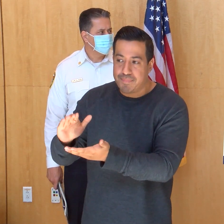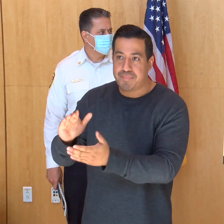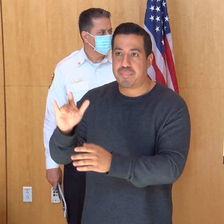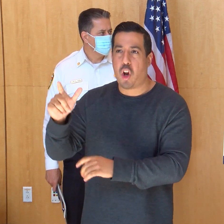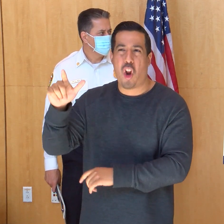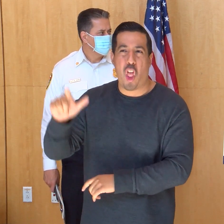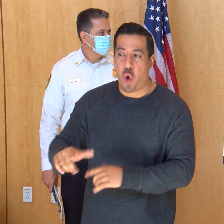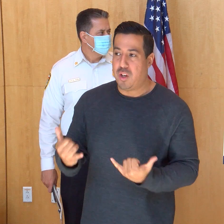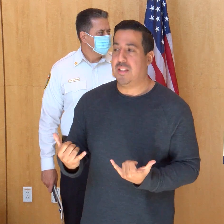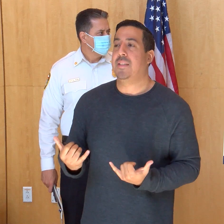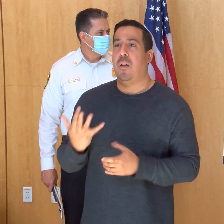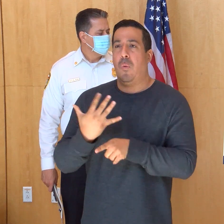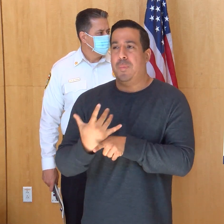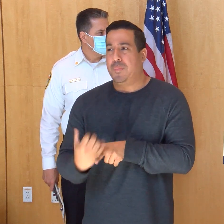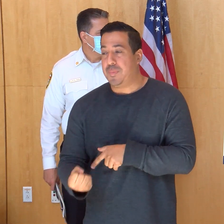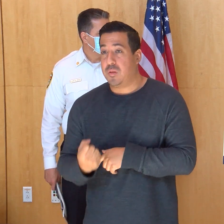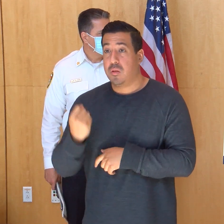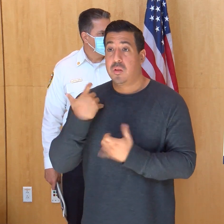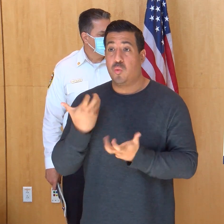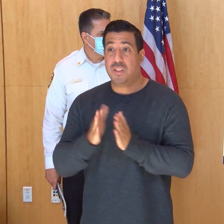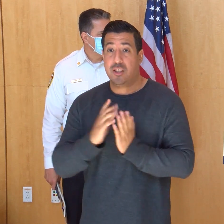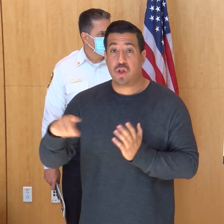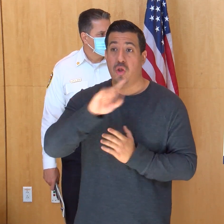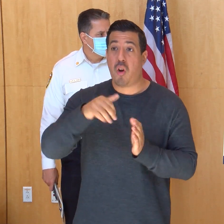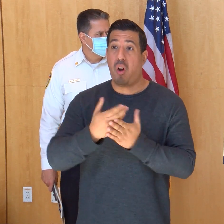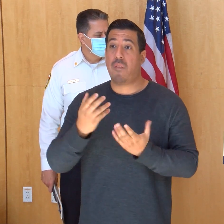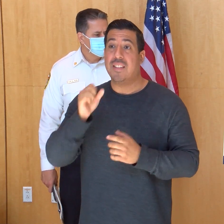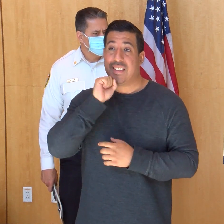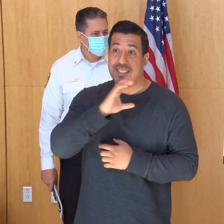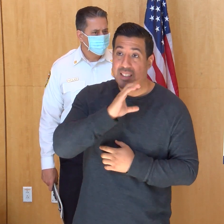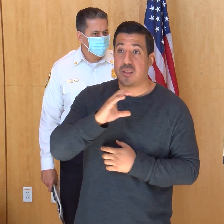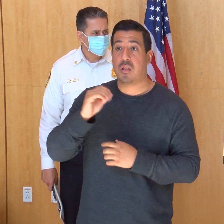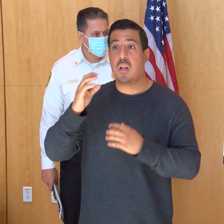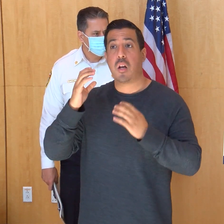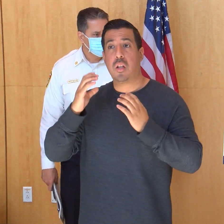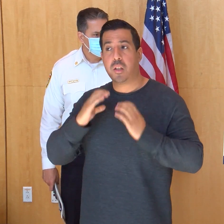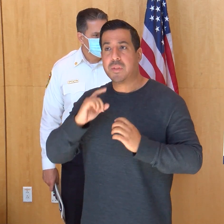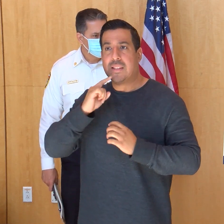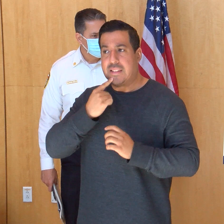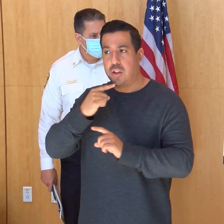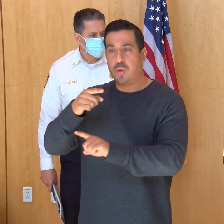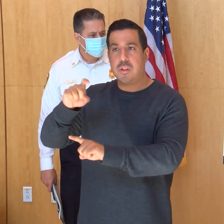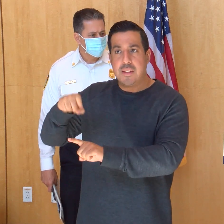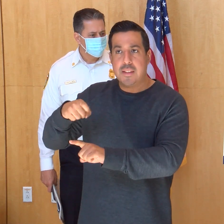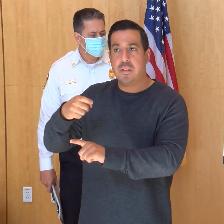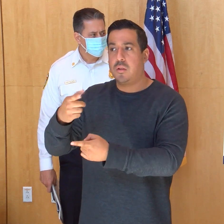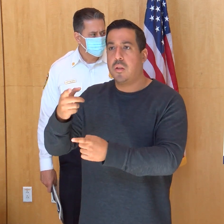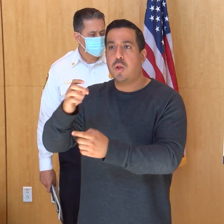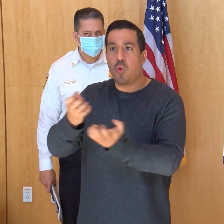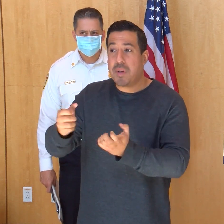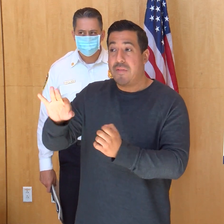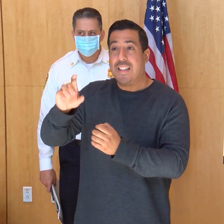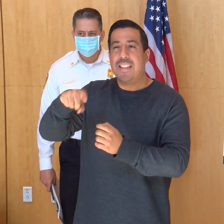ask for those individuals, critical care customers, senior citizens, if you find yourself needing